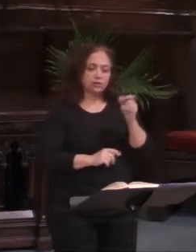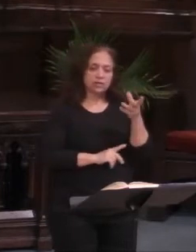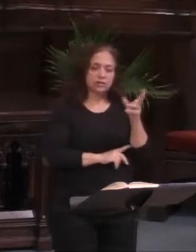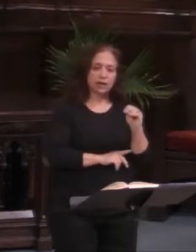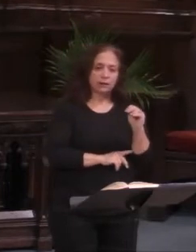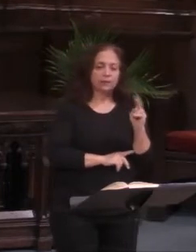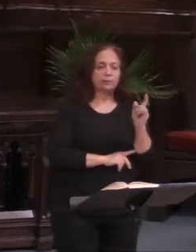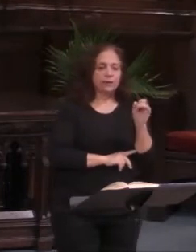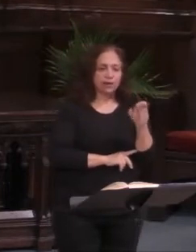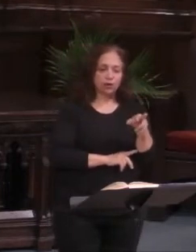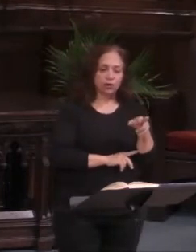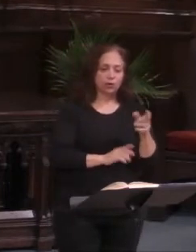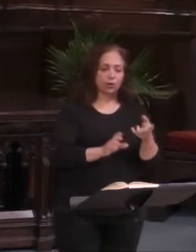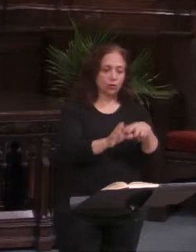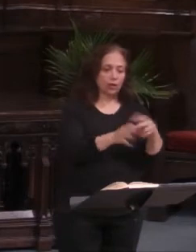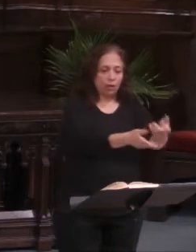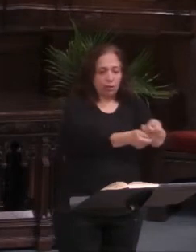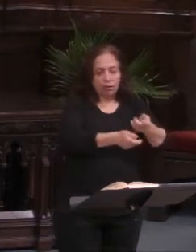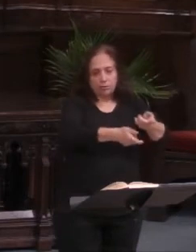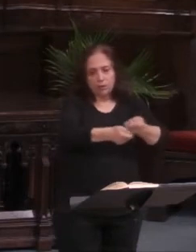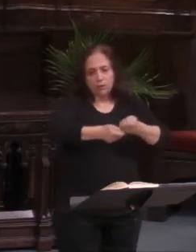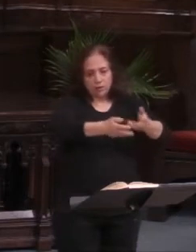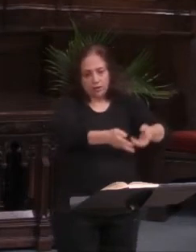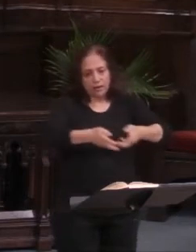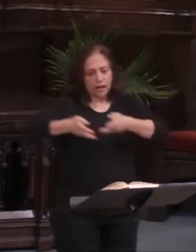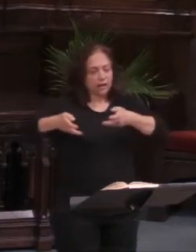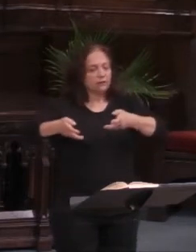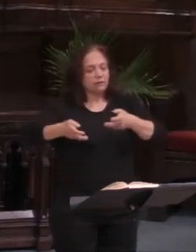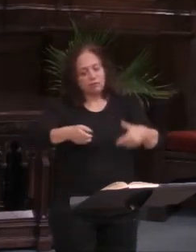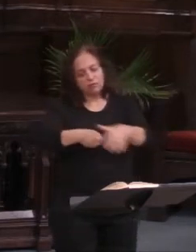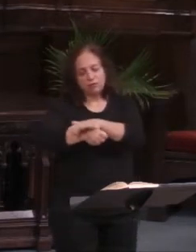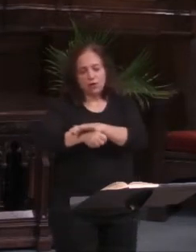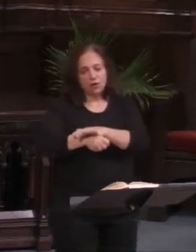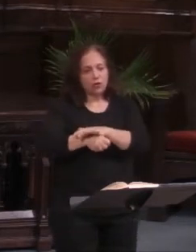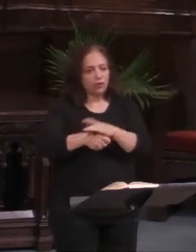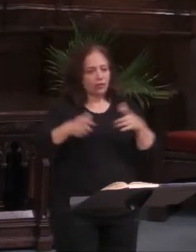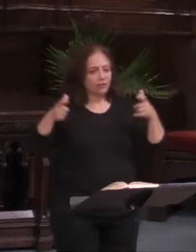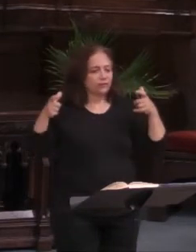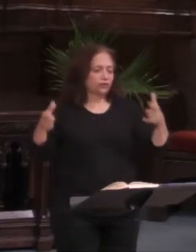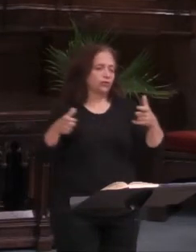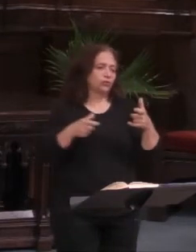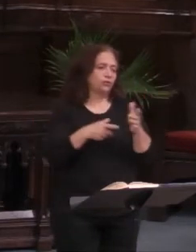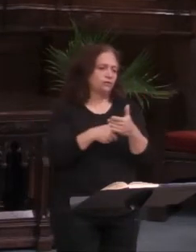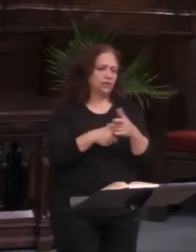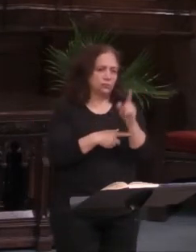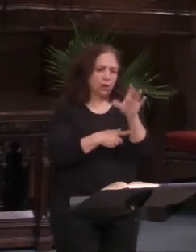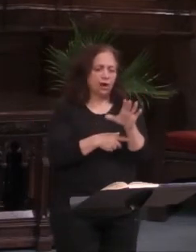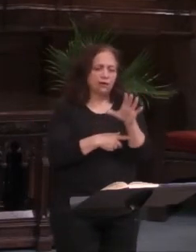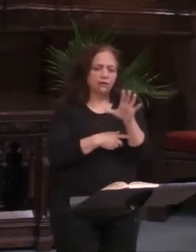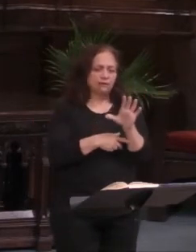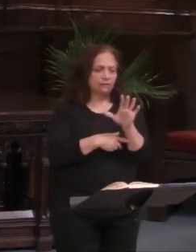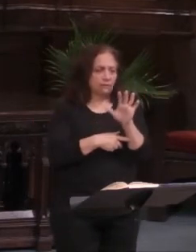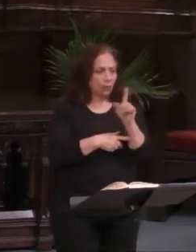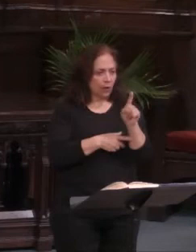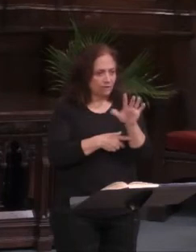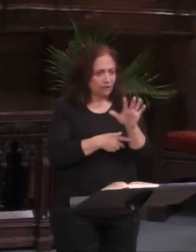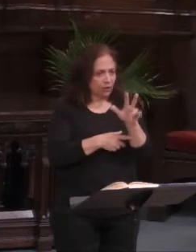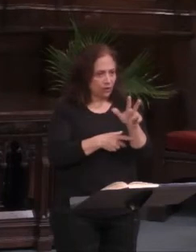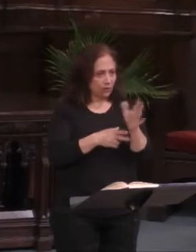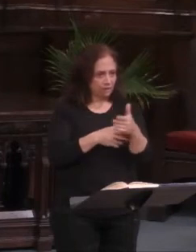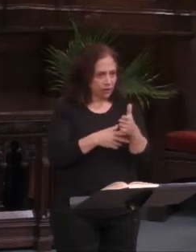Peter went aboard and hauled the net ashore full of large fish, 153 of